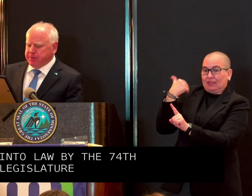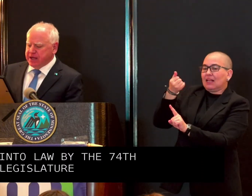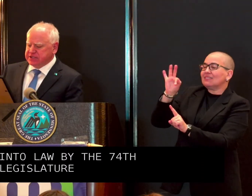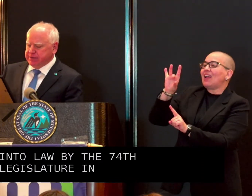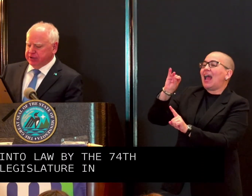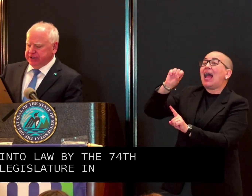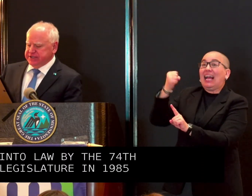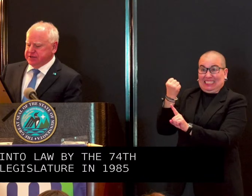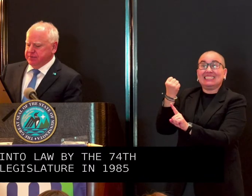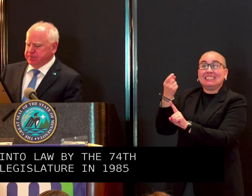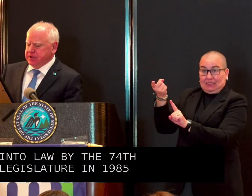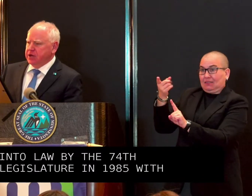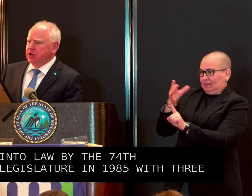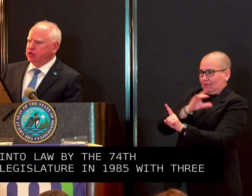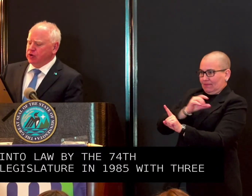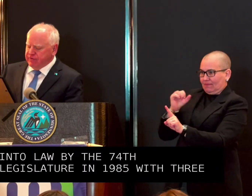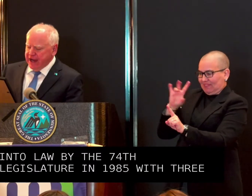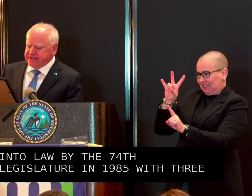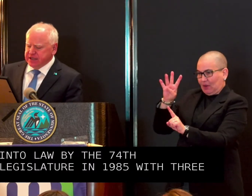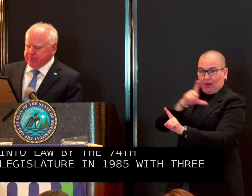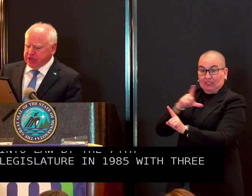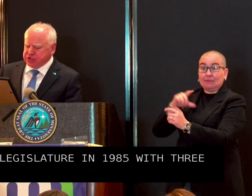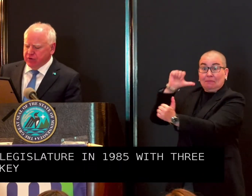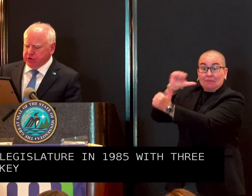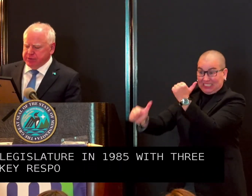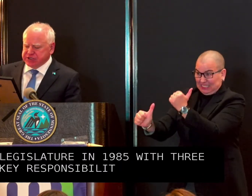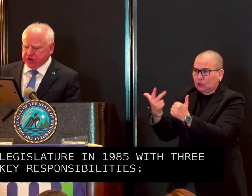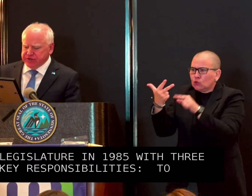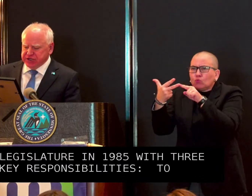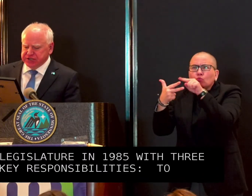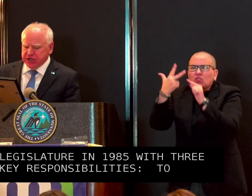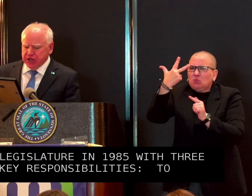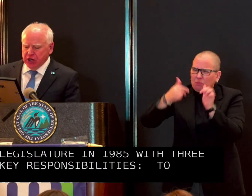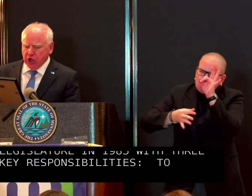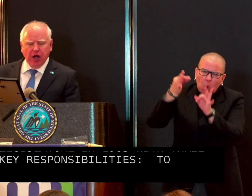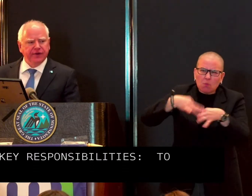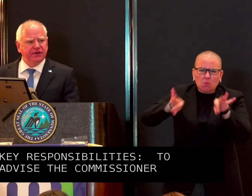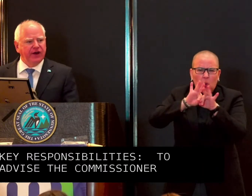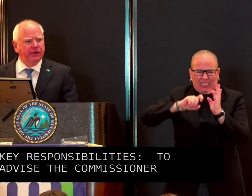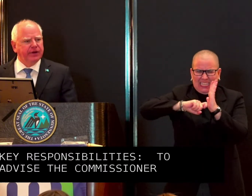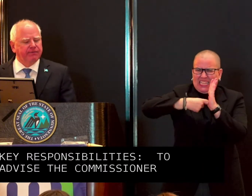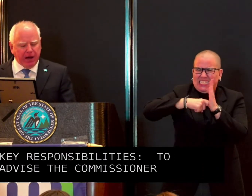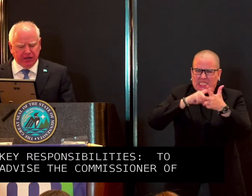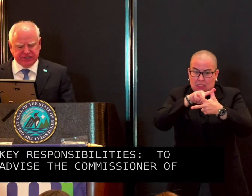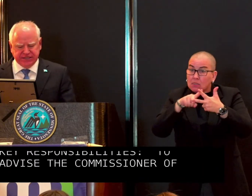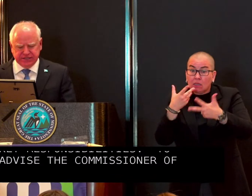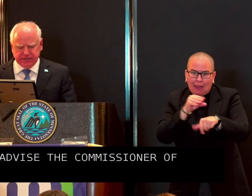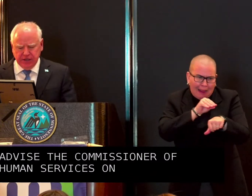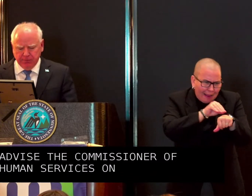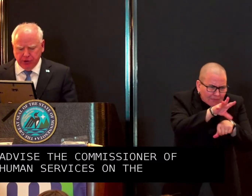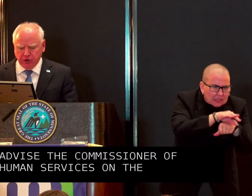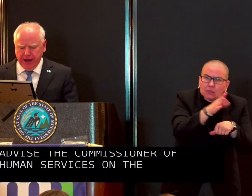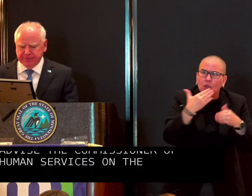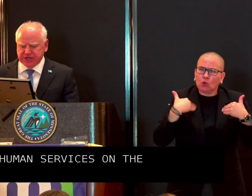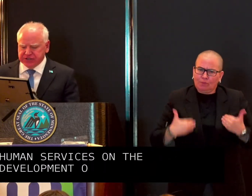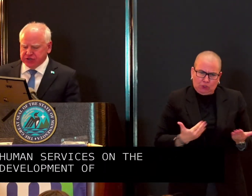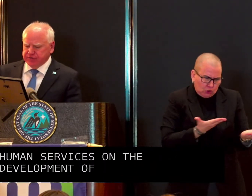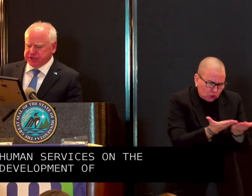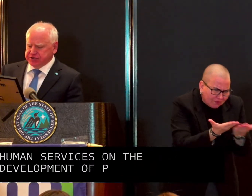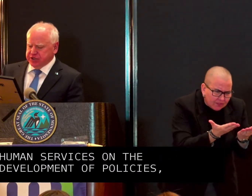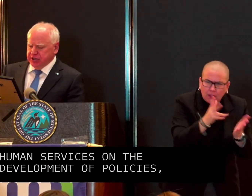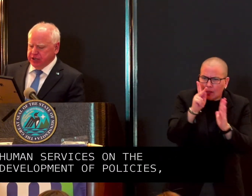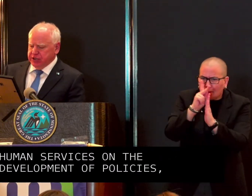key responsibilities: to advise the Commissioner of Human Services on the development of policies, programs,